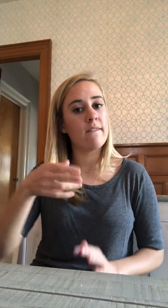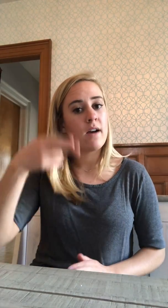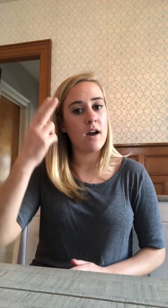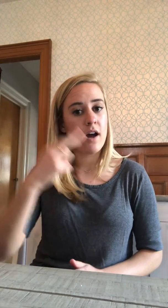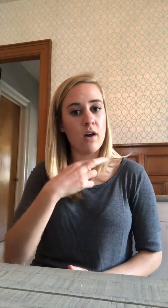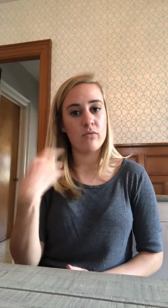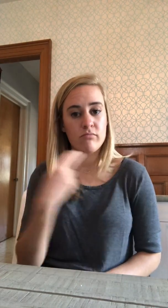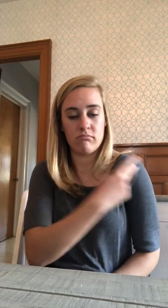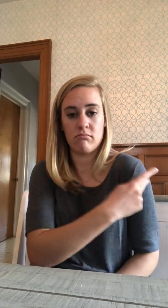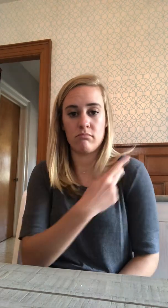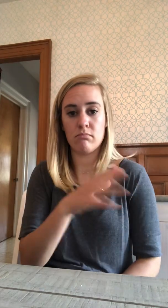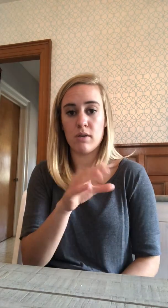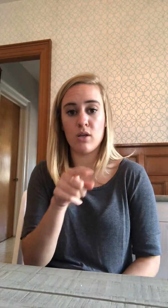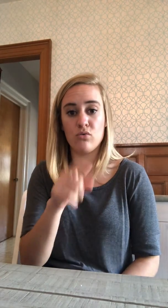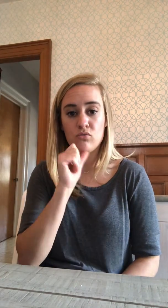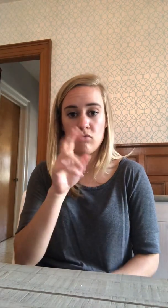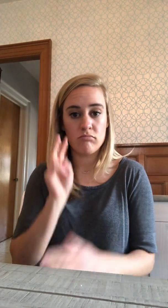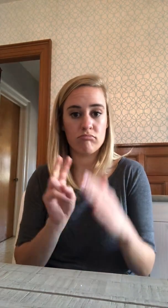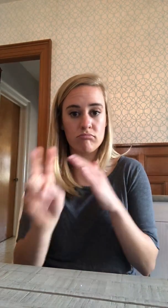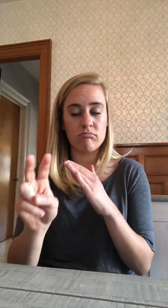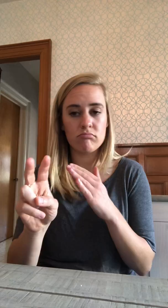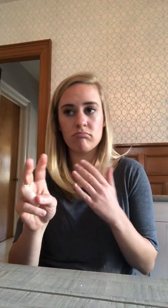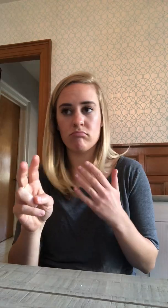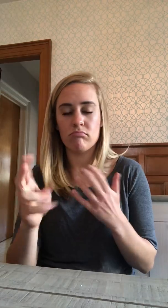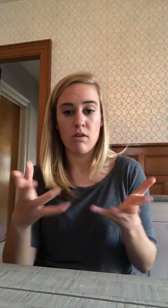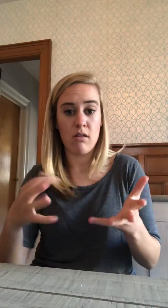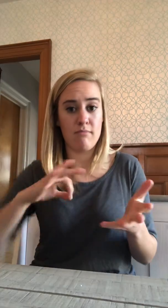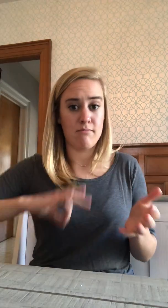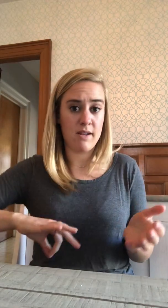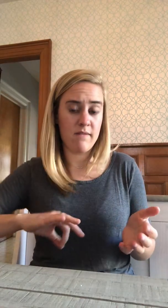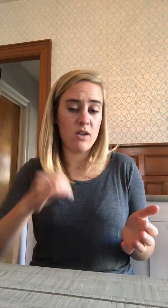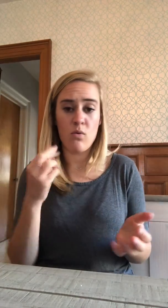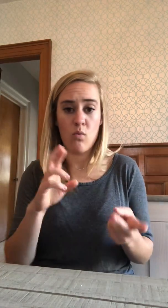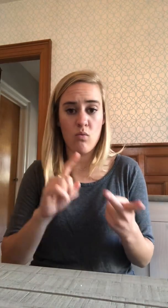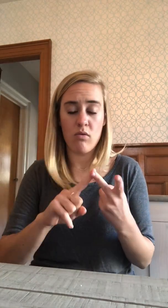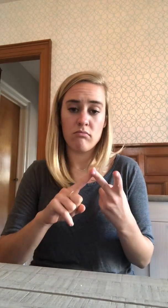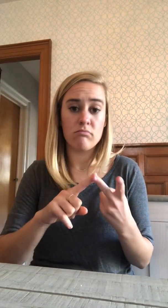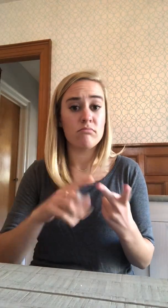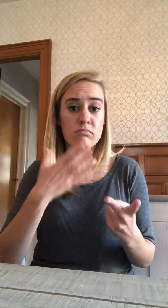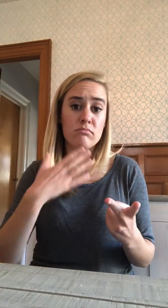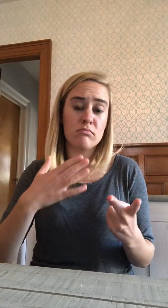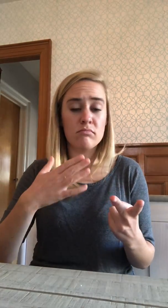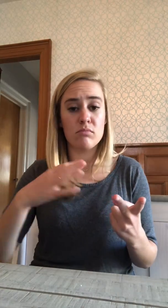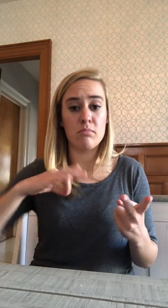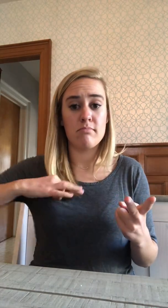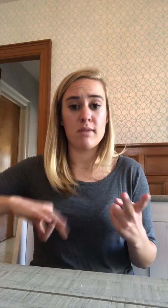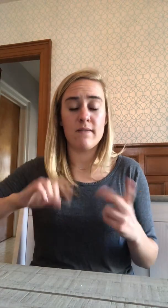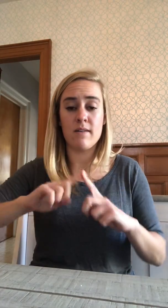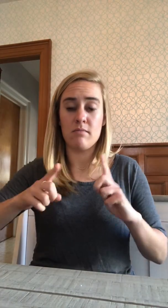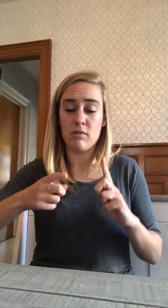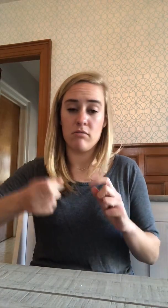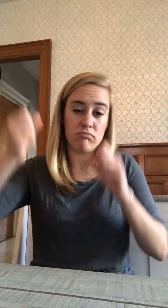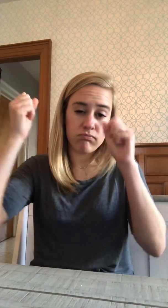and you don't anticipate a lot of benefit, or even if there is a fair amount of benefit, but they're a very high-risk patient and they're likely